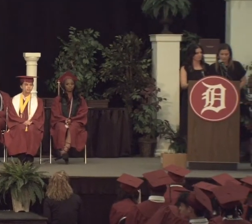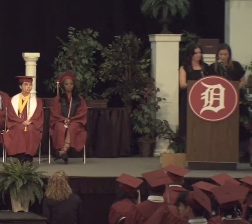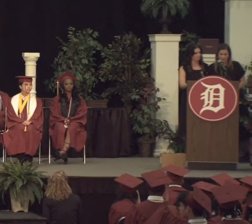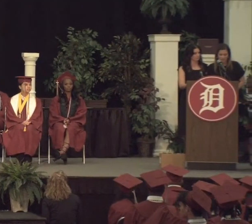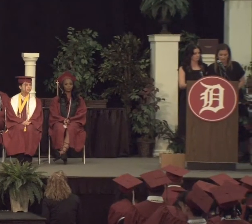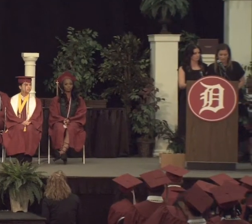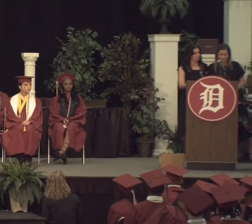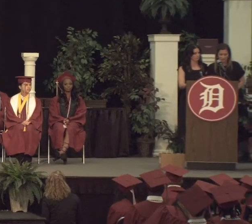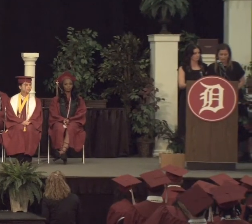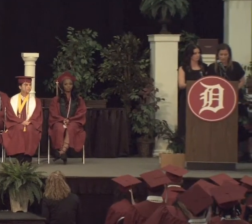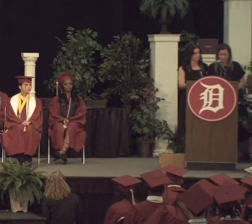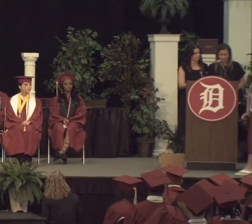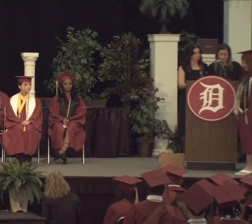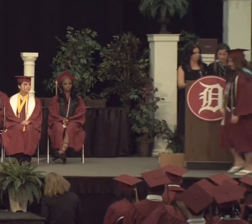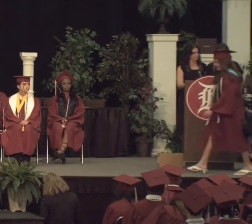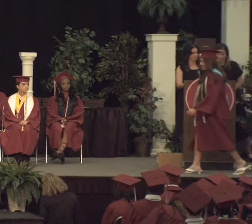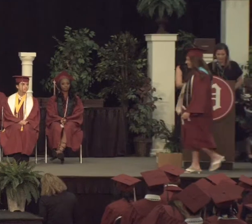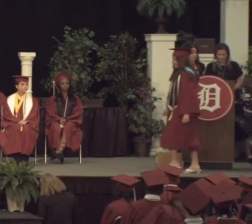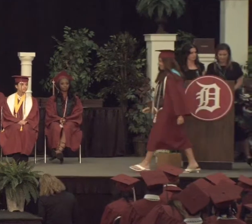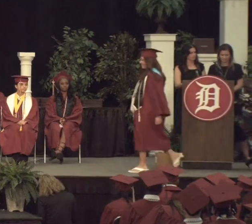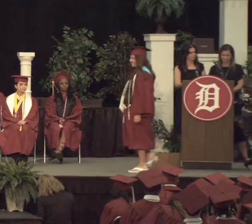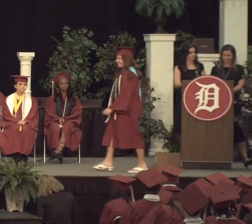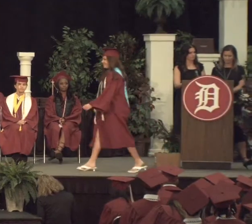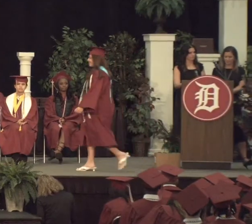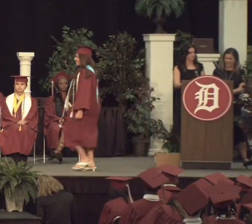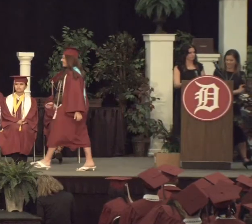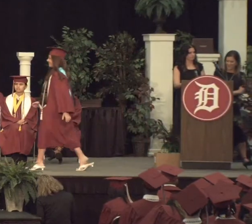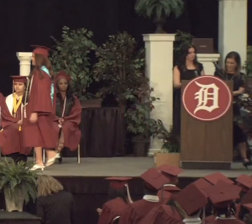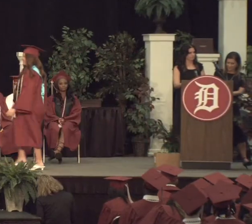Anais Chavez, magna cum laude.